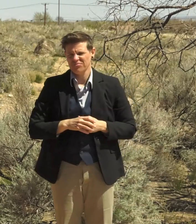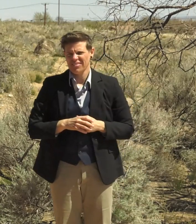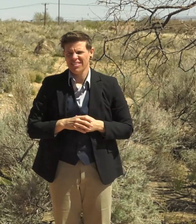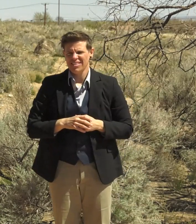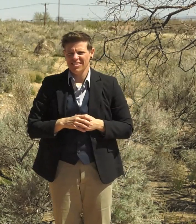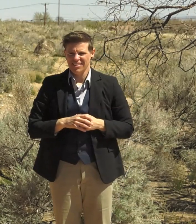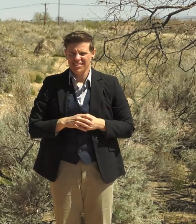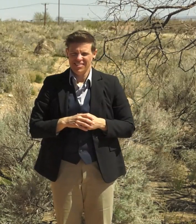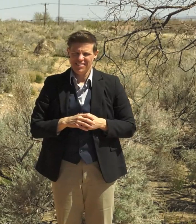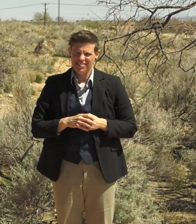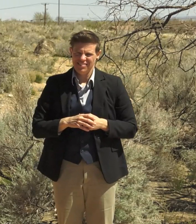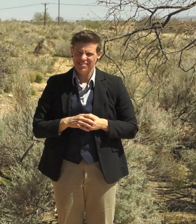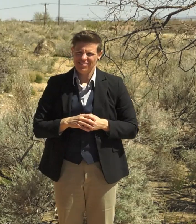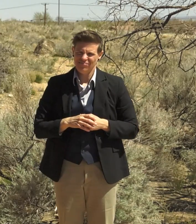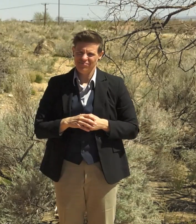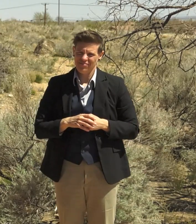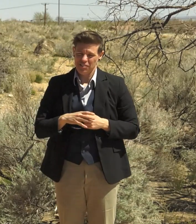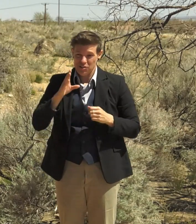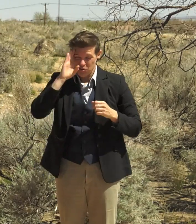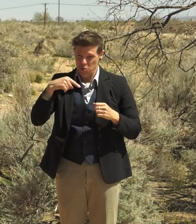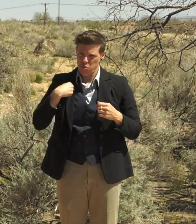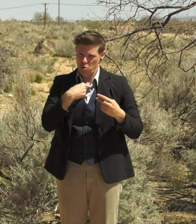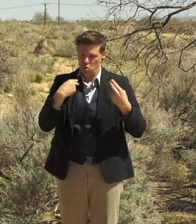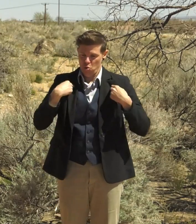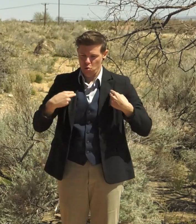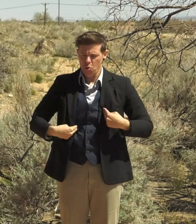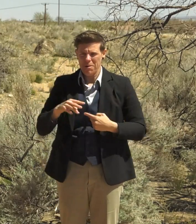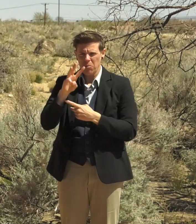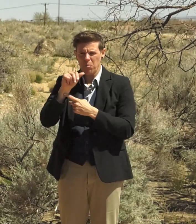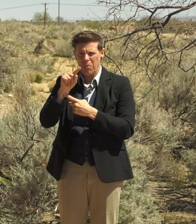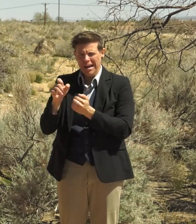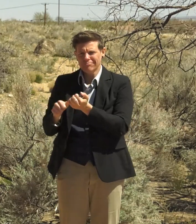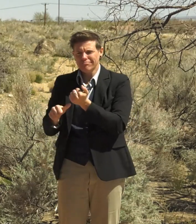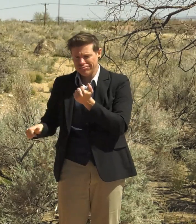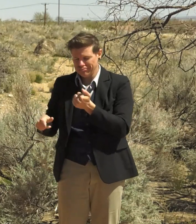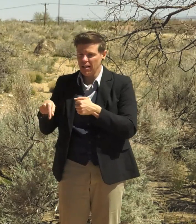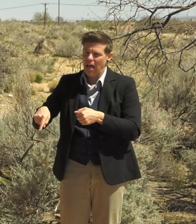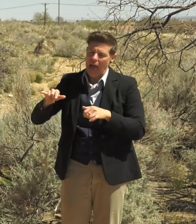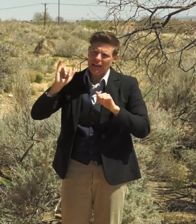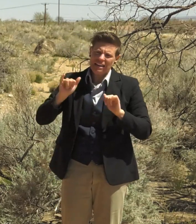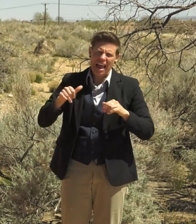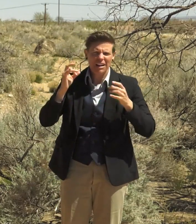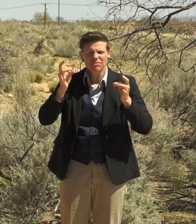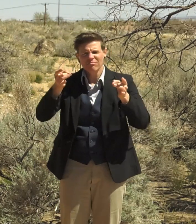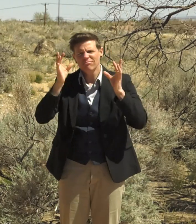serious safety concern for us, so please try to refrain from having